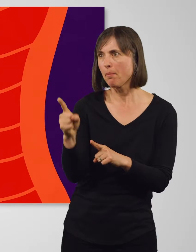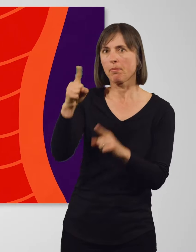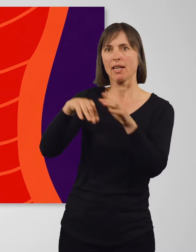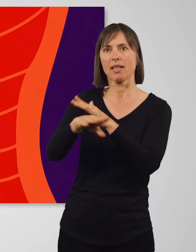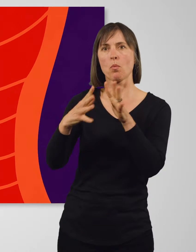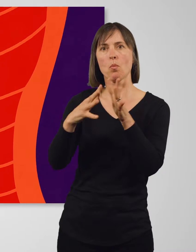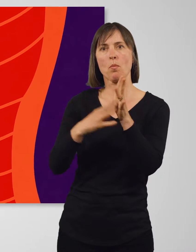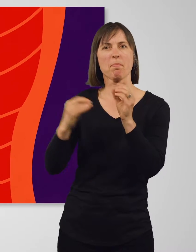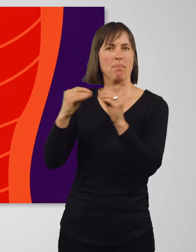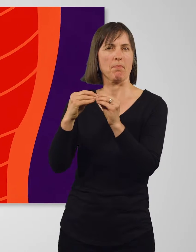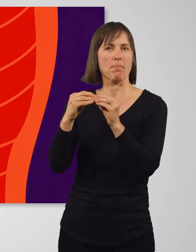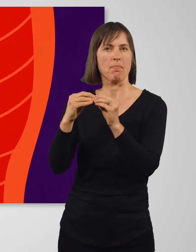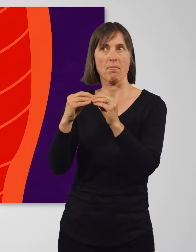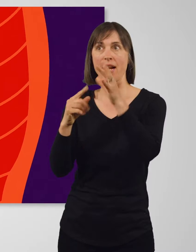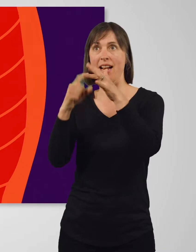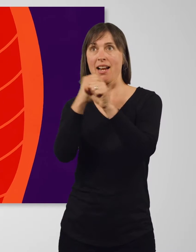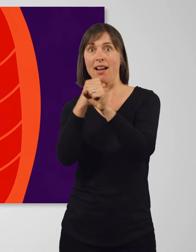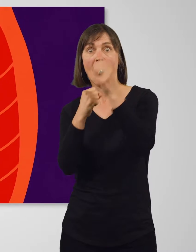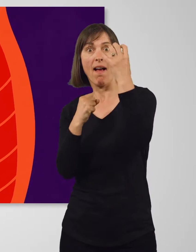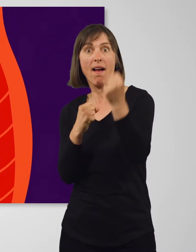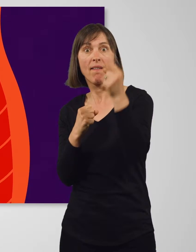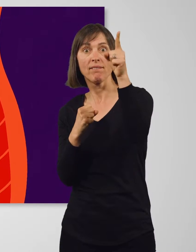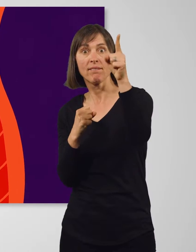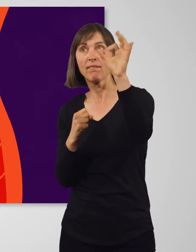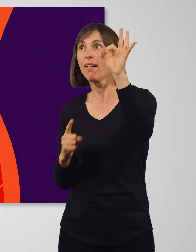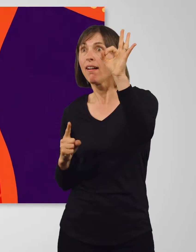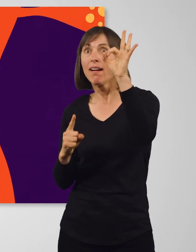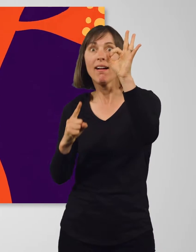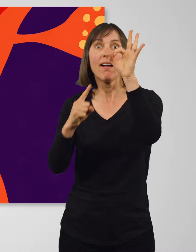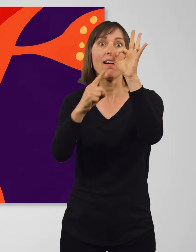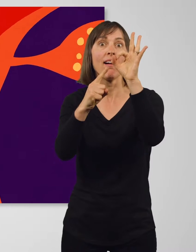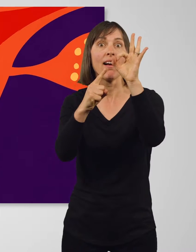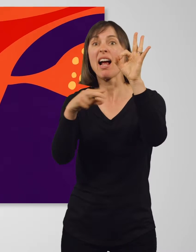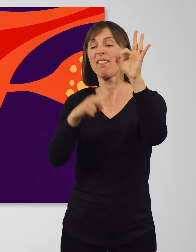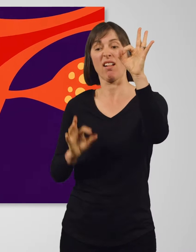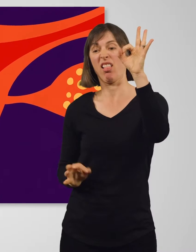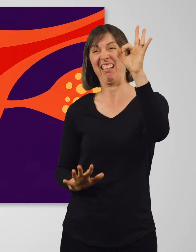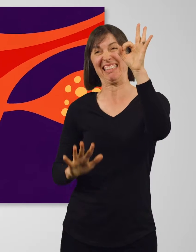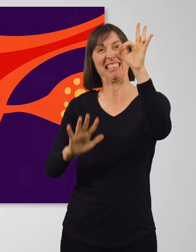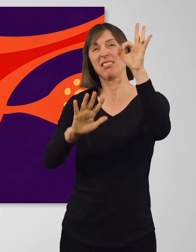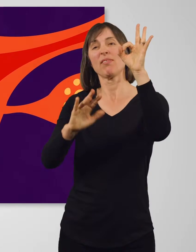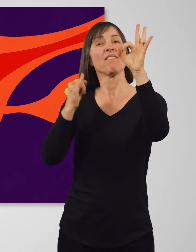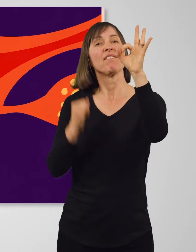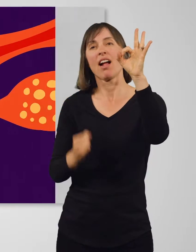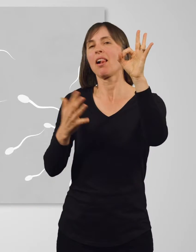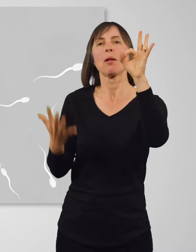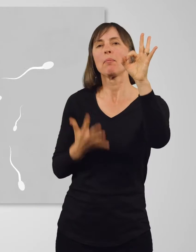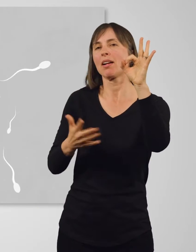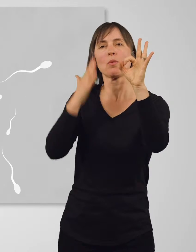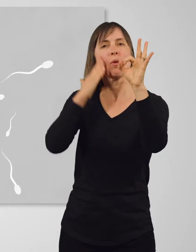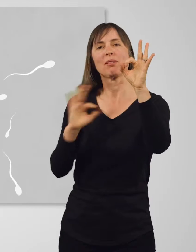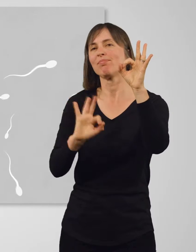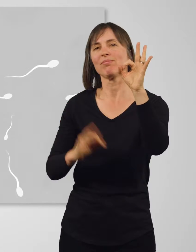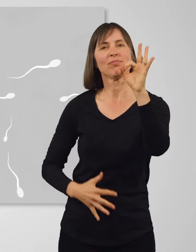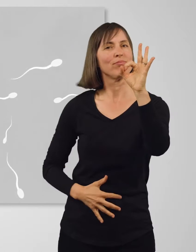a sperm cell would need to swim up the vagina and into the uterus so that it can meet the egg that is travelling through the fallopian tube. If none